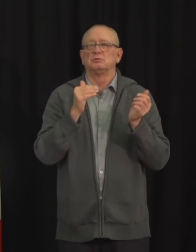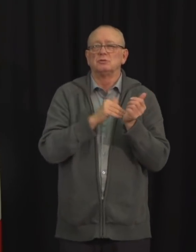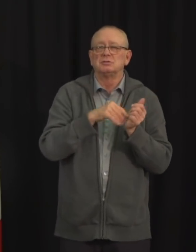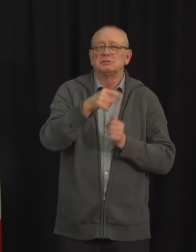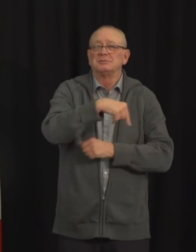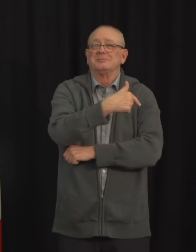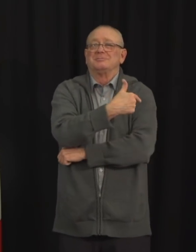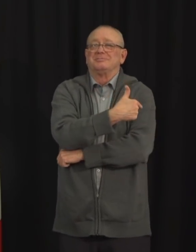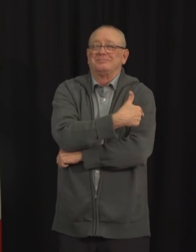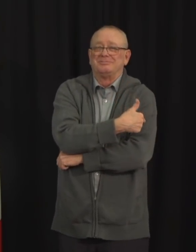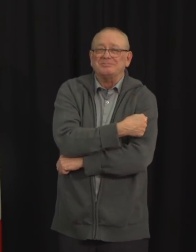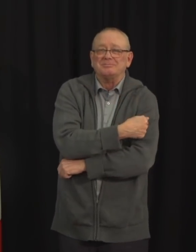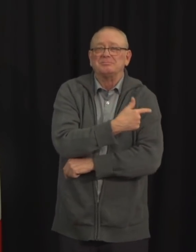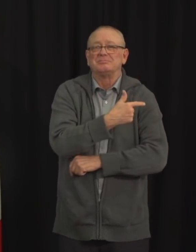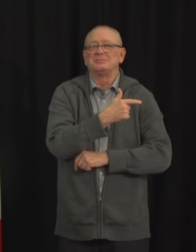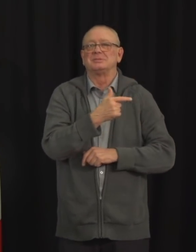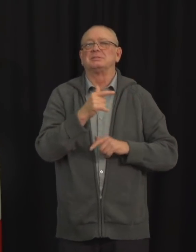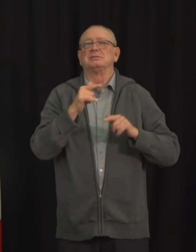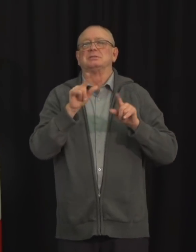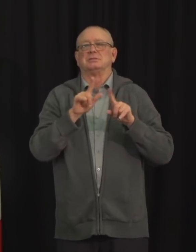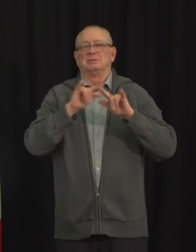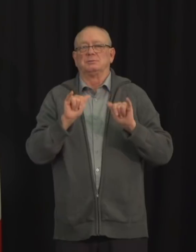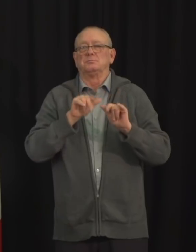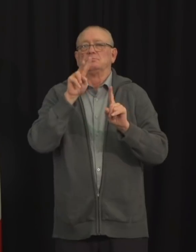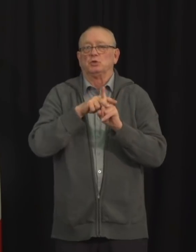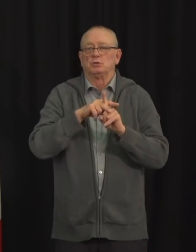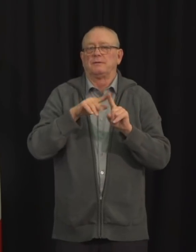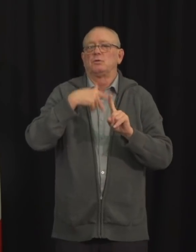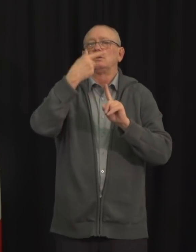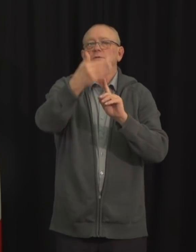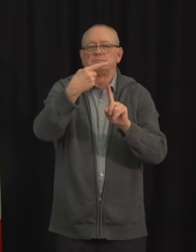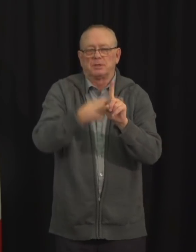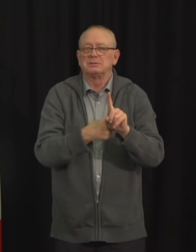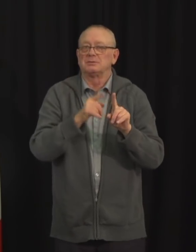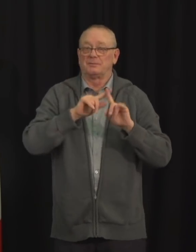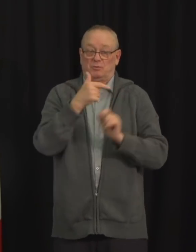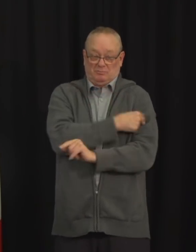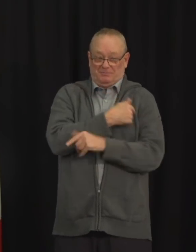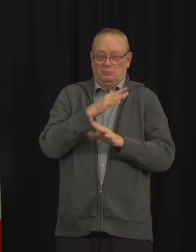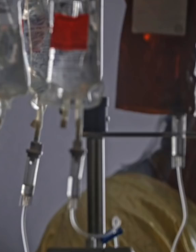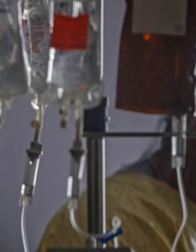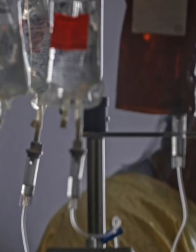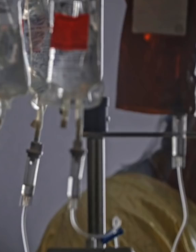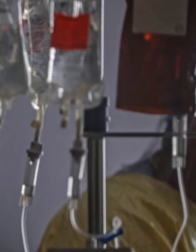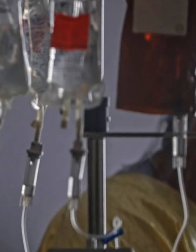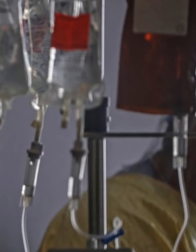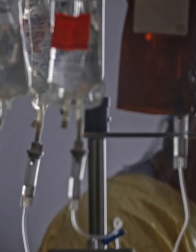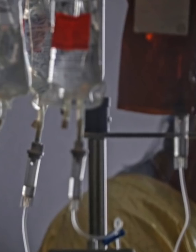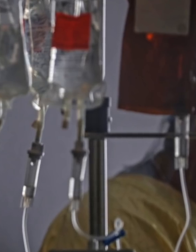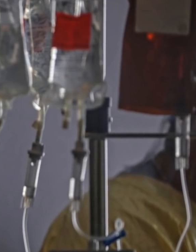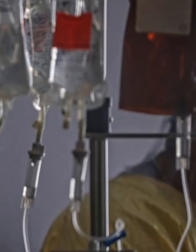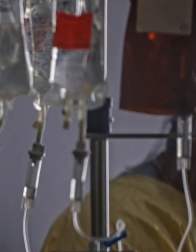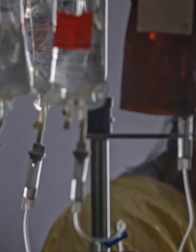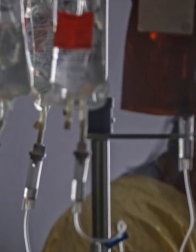the first dose. Over the coming days, AHS will be reaching out directly to those who are eligible for this early